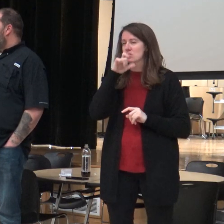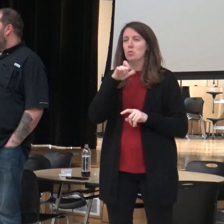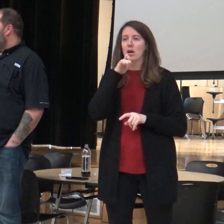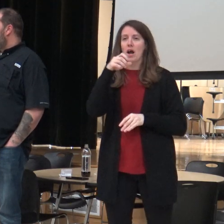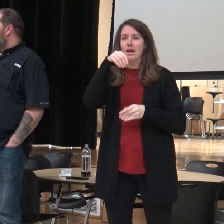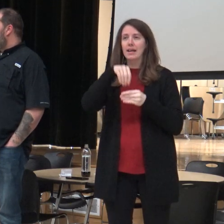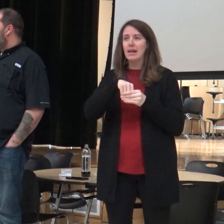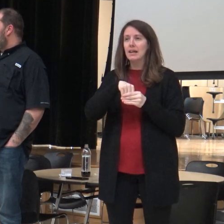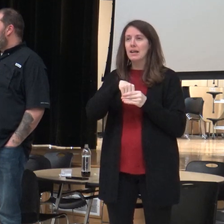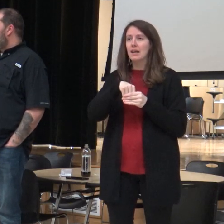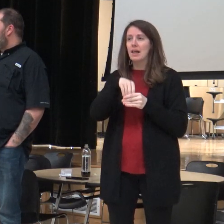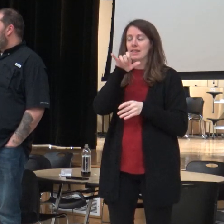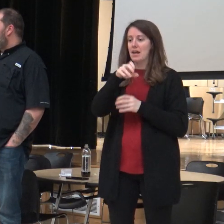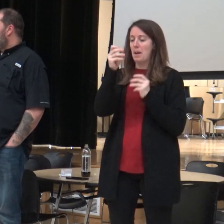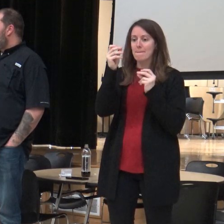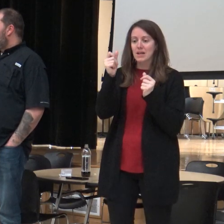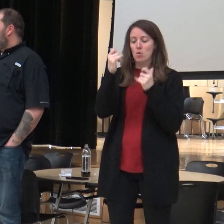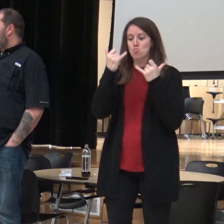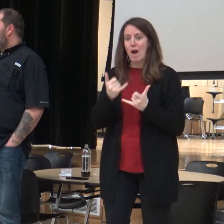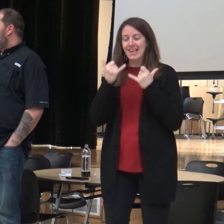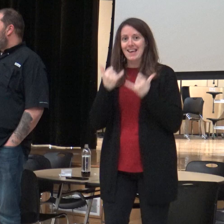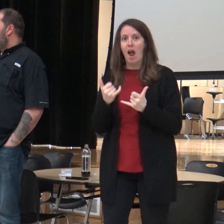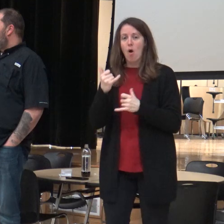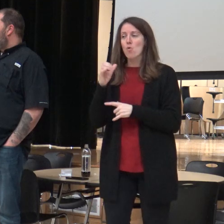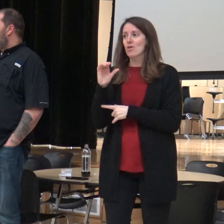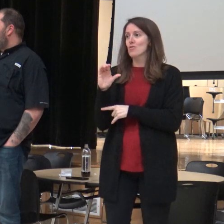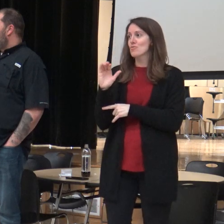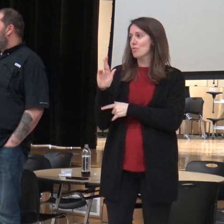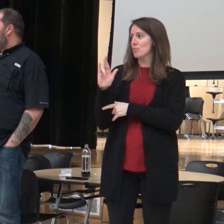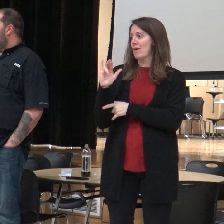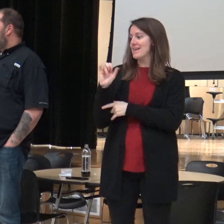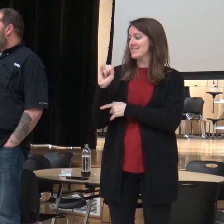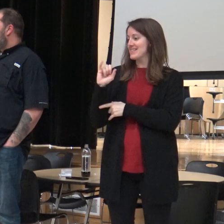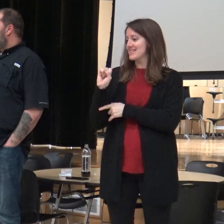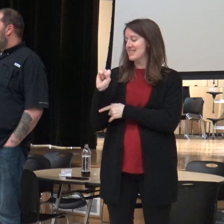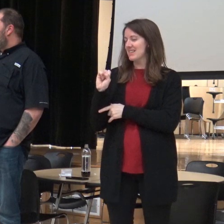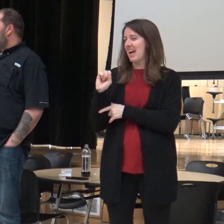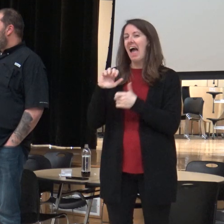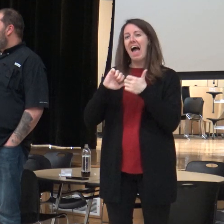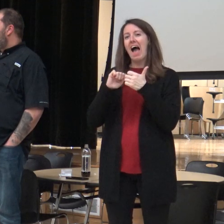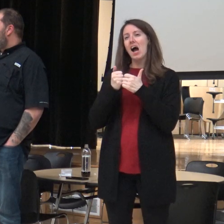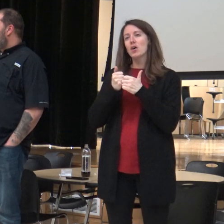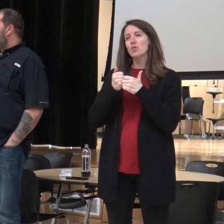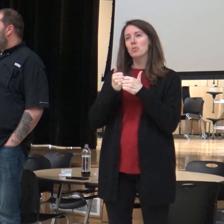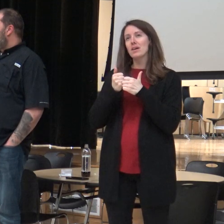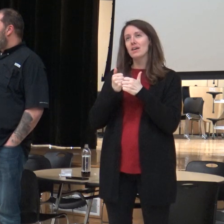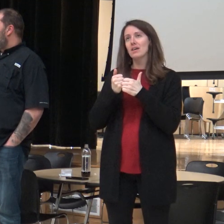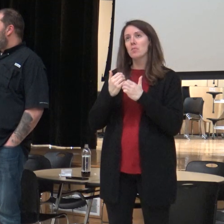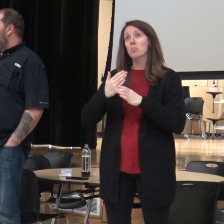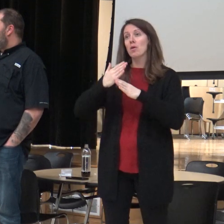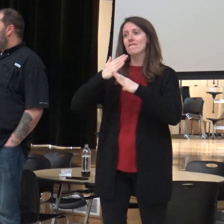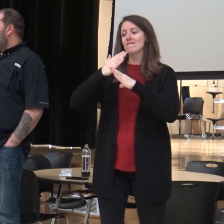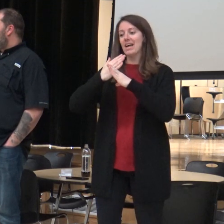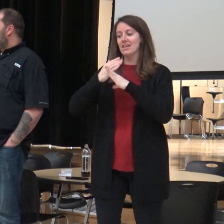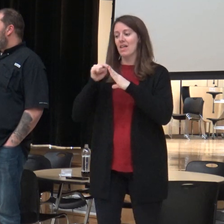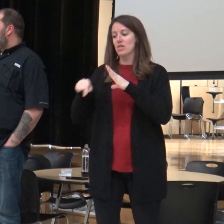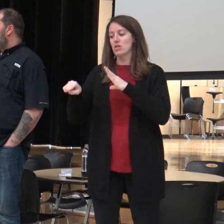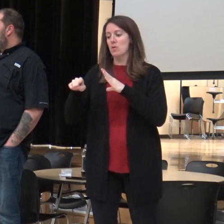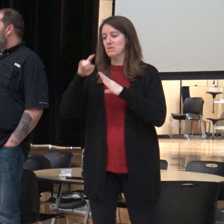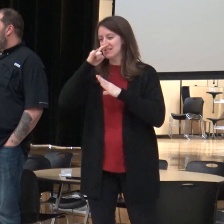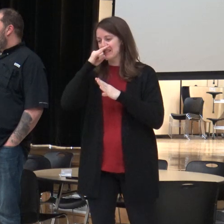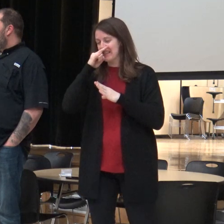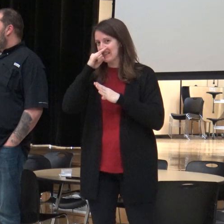immediate, right now, crisis level, yep. How do we prevent those kids that are getting to that point if we don't have